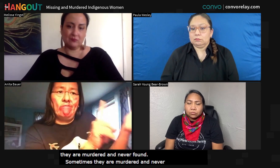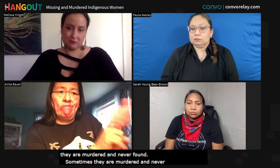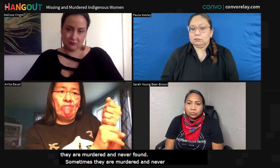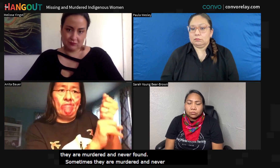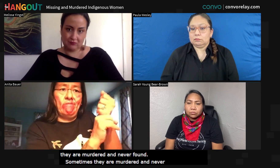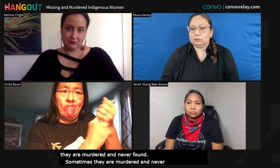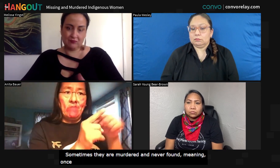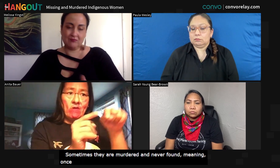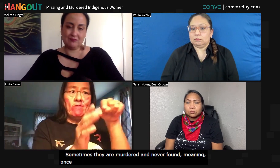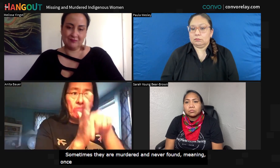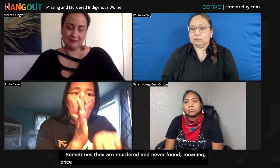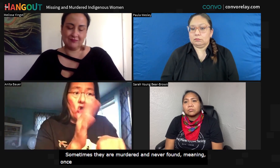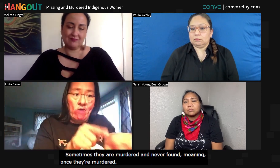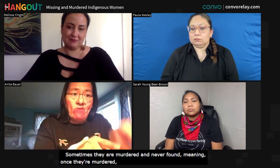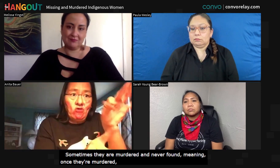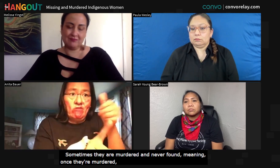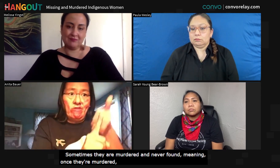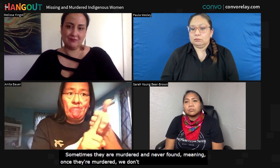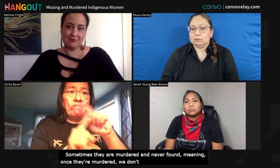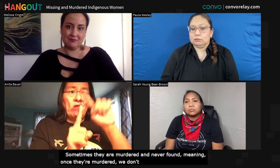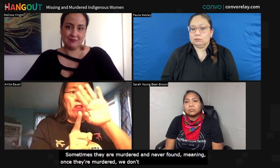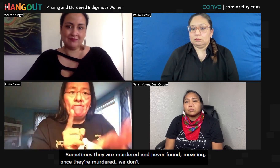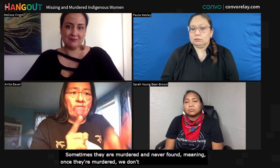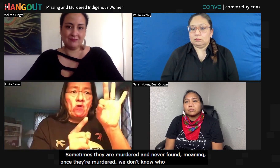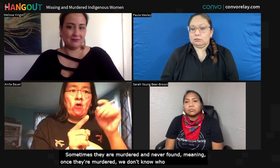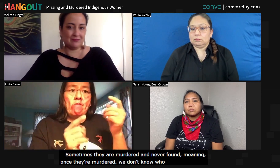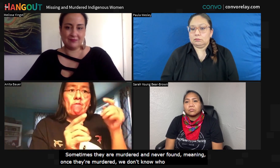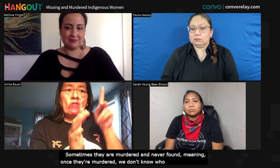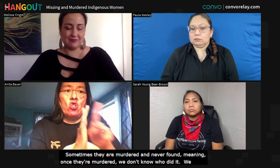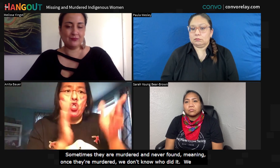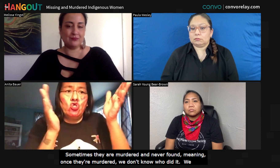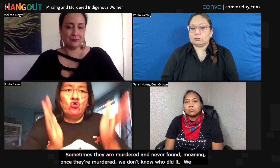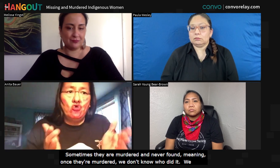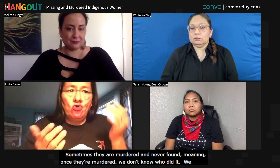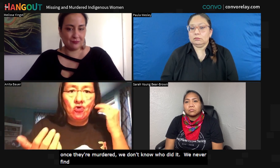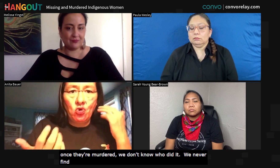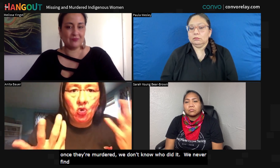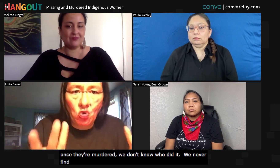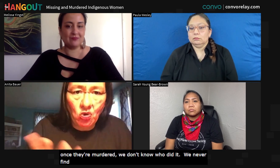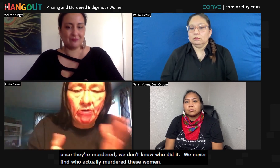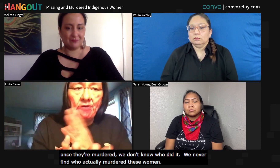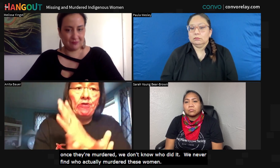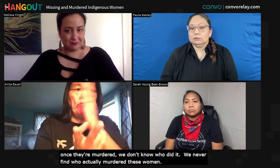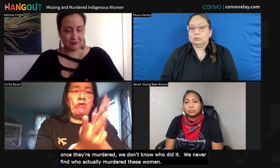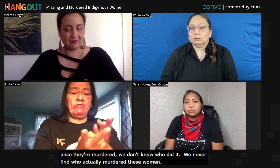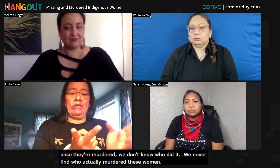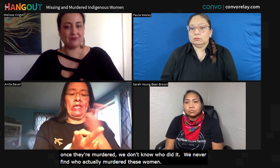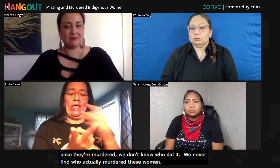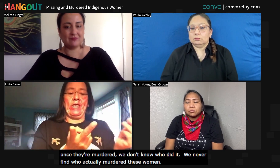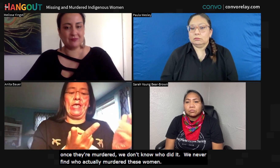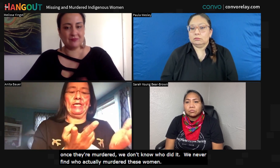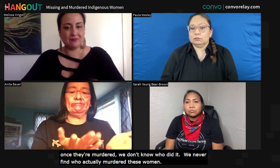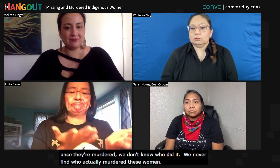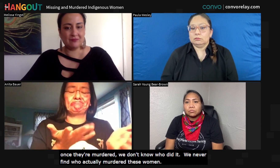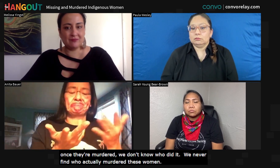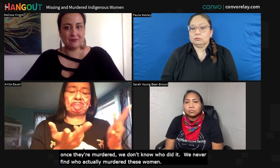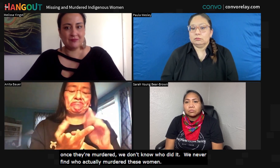never find who actually murdered these women. We're never able to find the murderer.